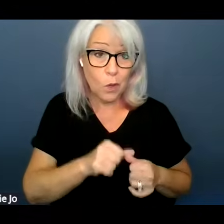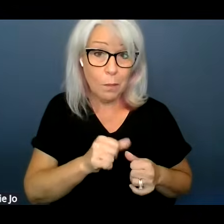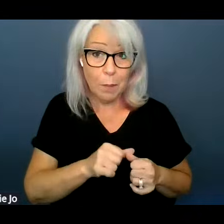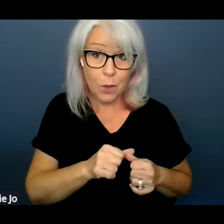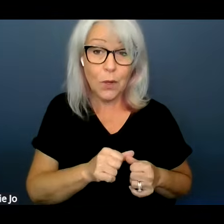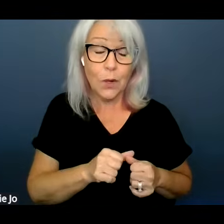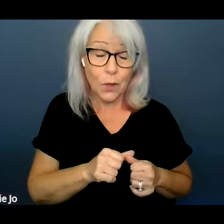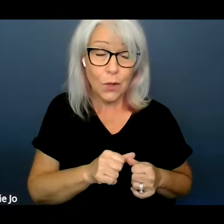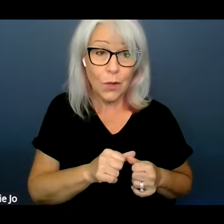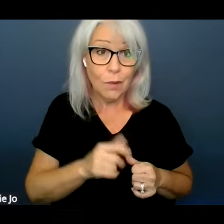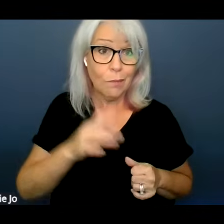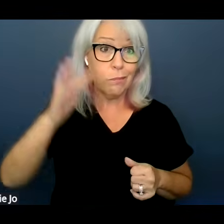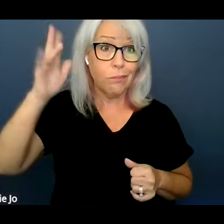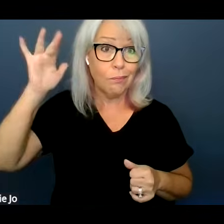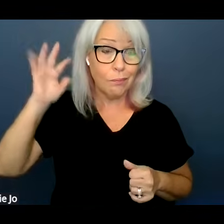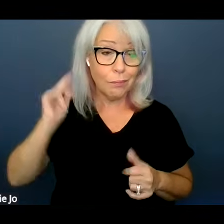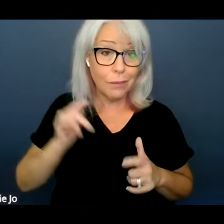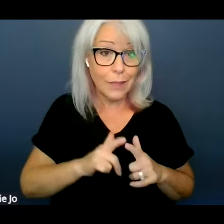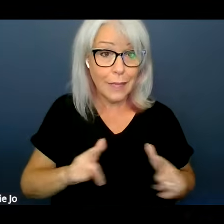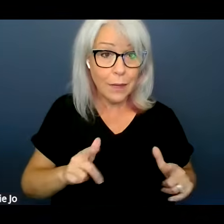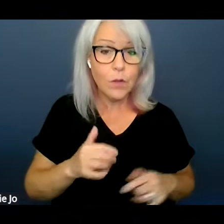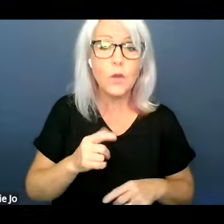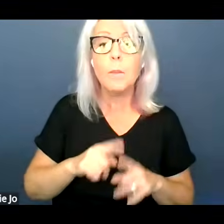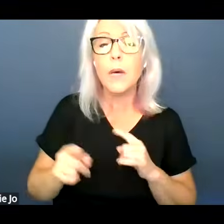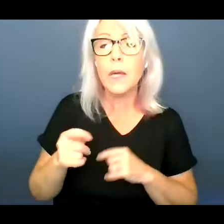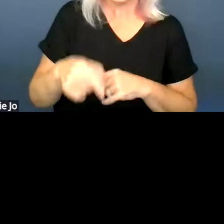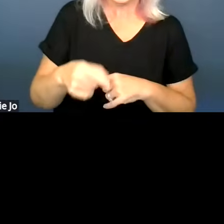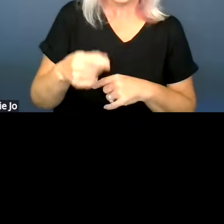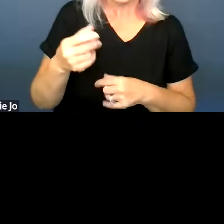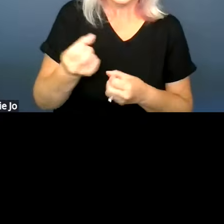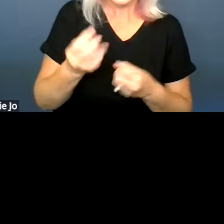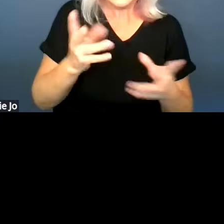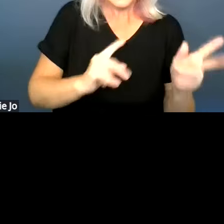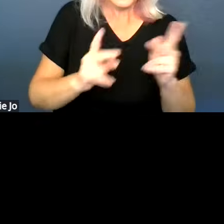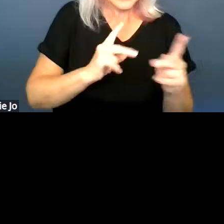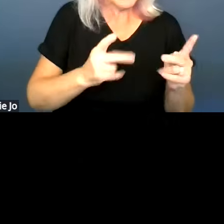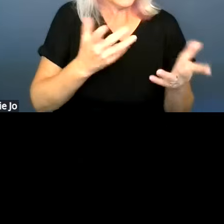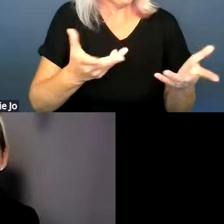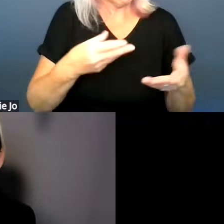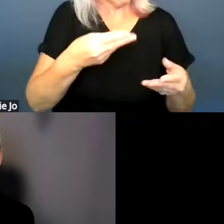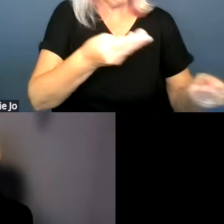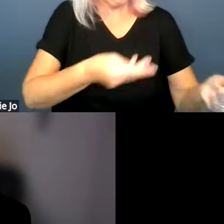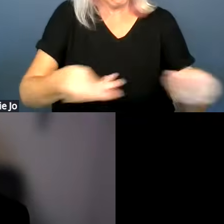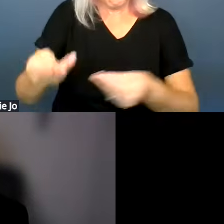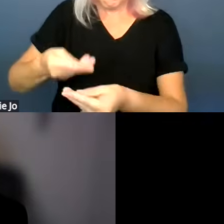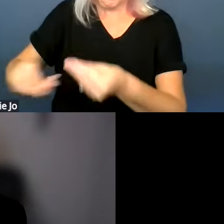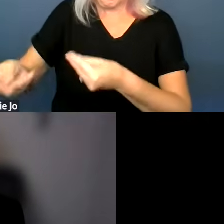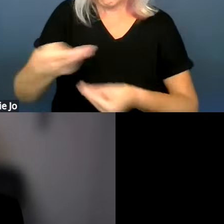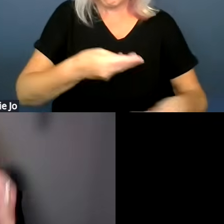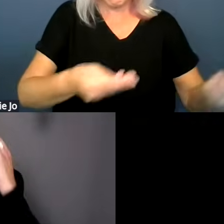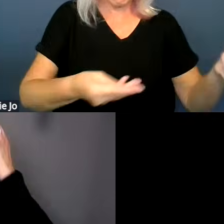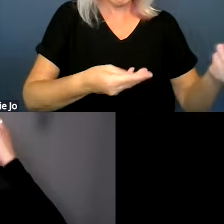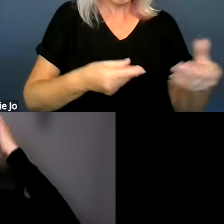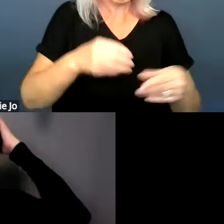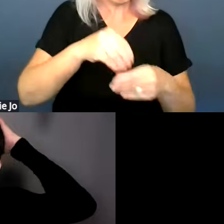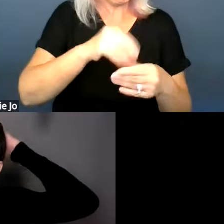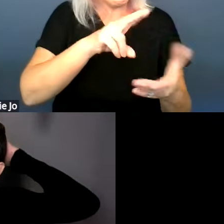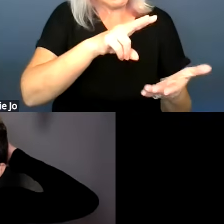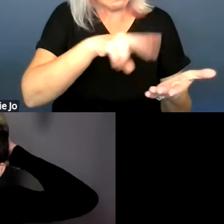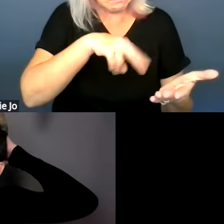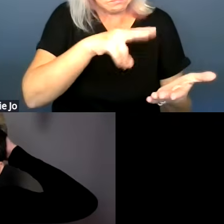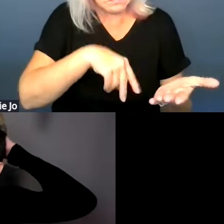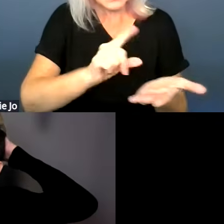here and watching at home and otherwise who have seen this. It's been circulated, widely circulated. It's been in the press because